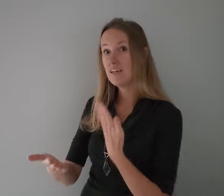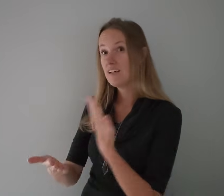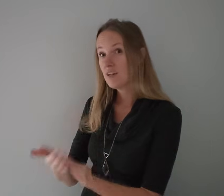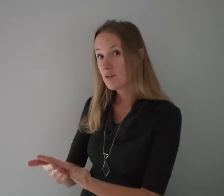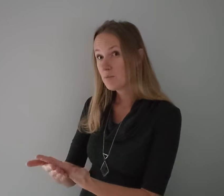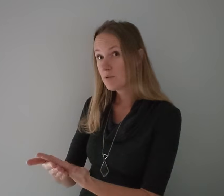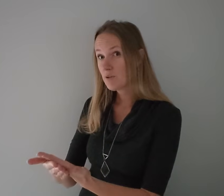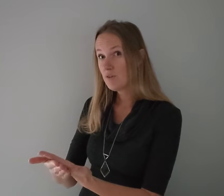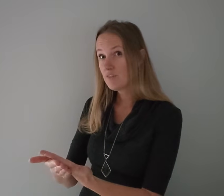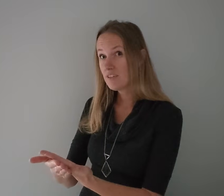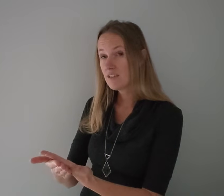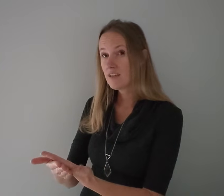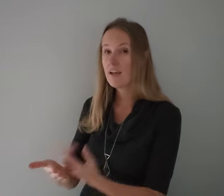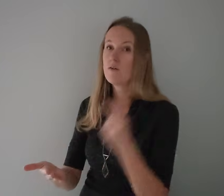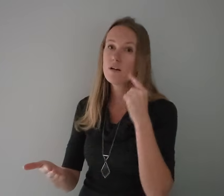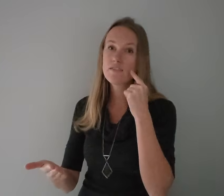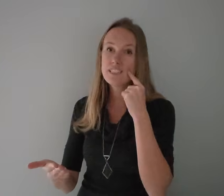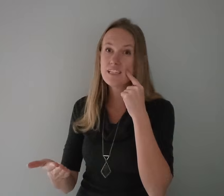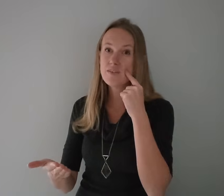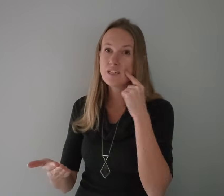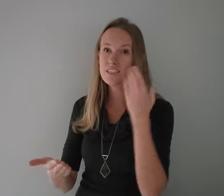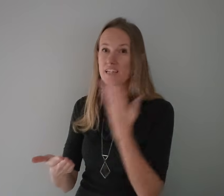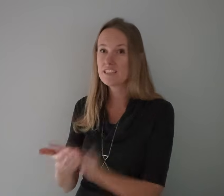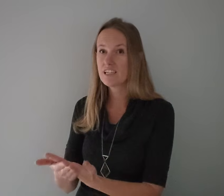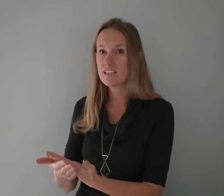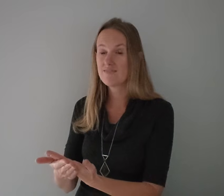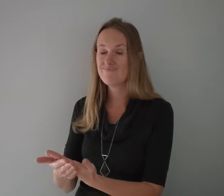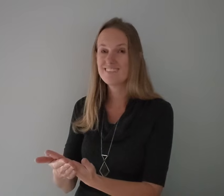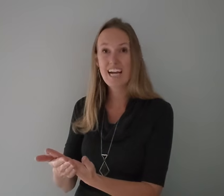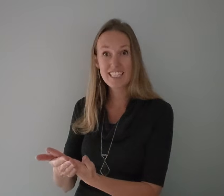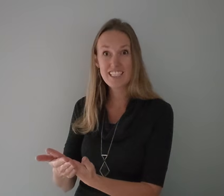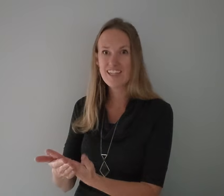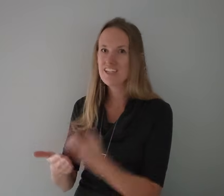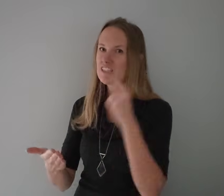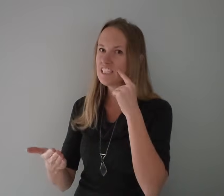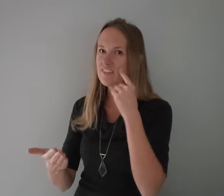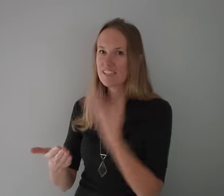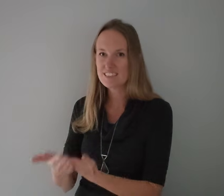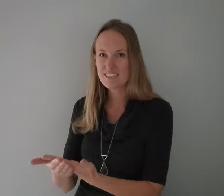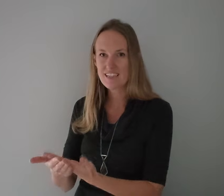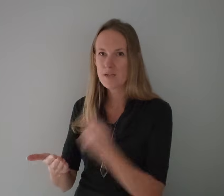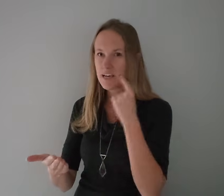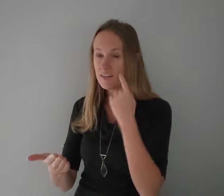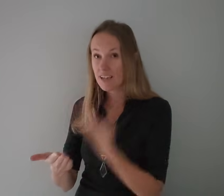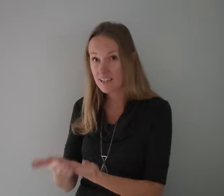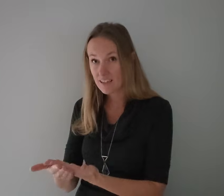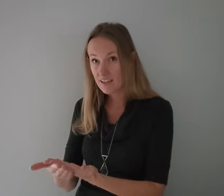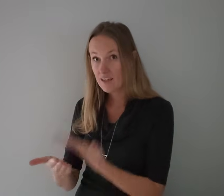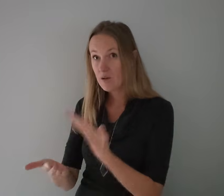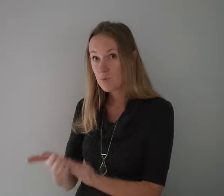Prove, okay, or I've seen it where you touch your cheek first and then come down, okay?